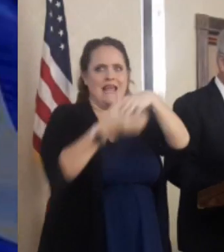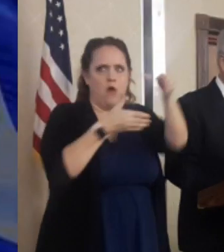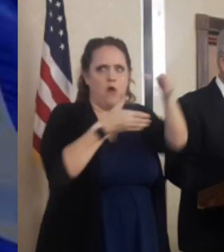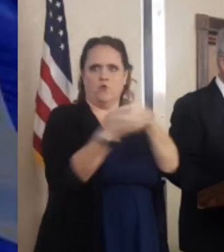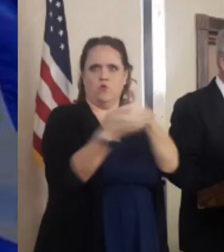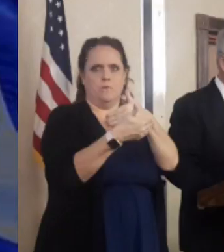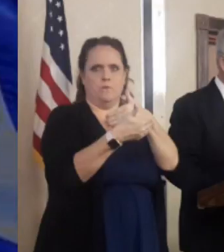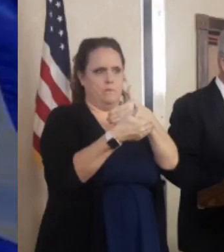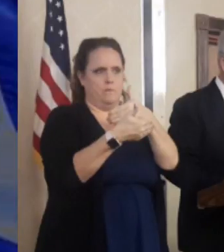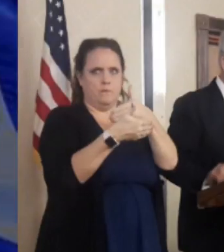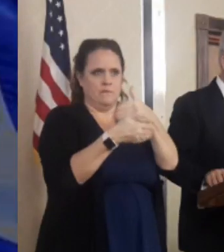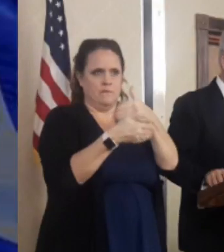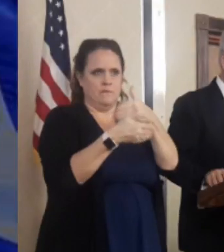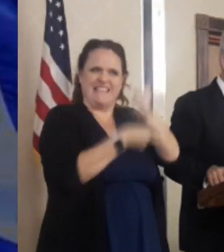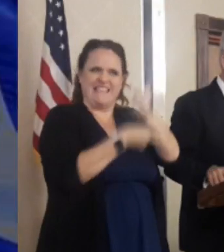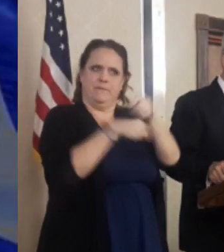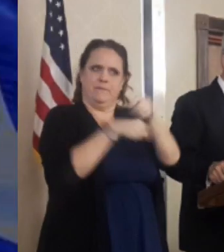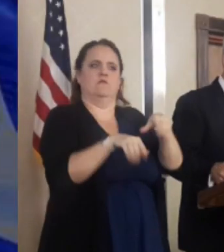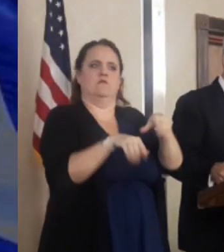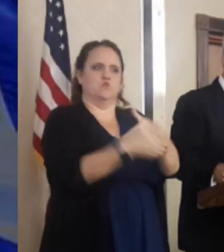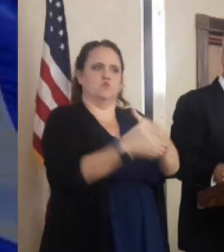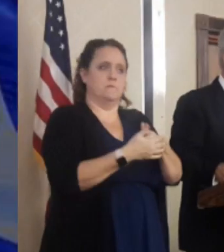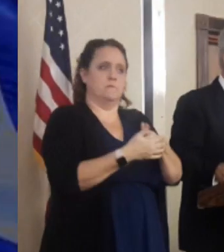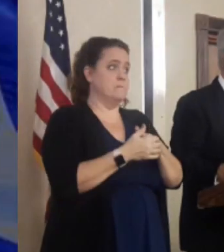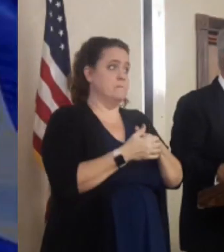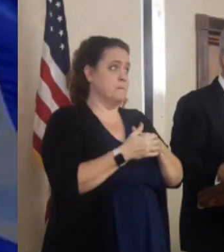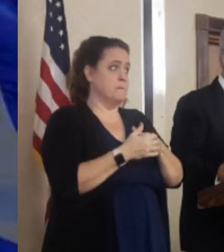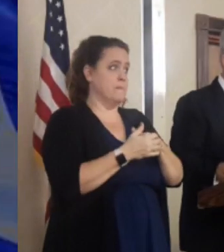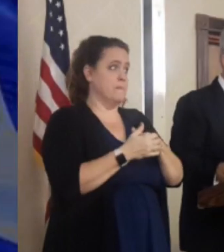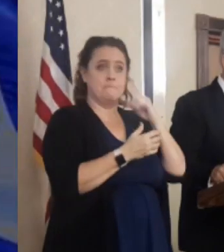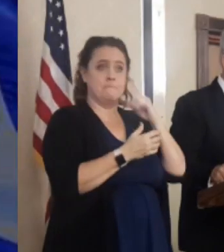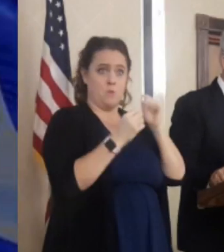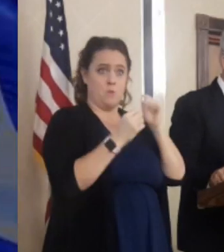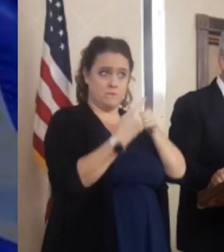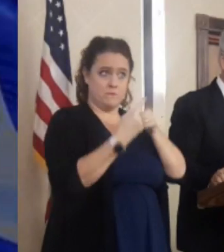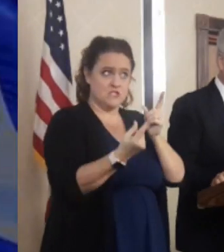Hearing no objection, the rule on electronic voting is adopted.